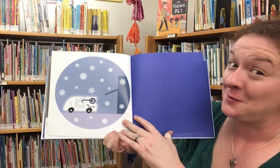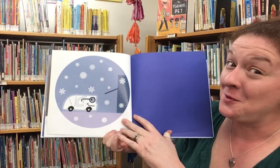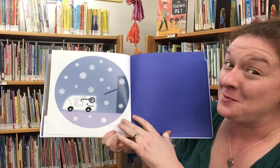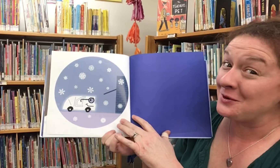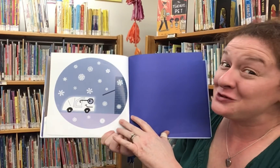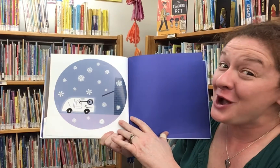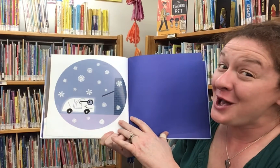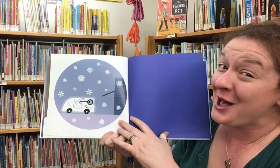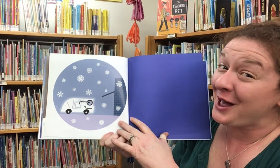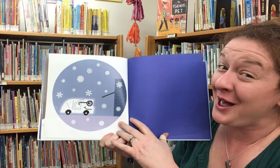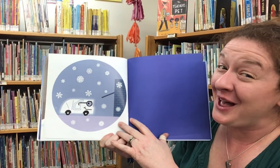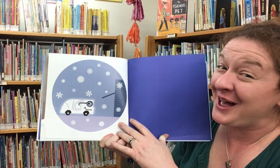Super Truck!